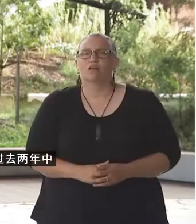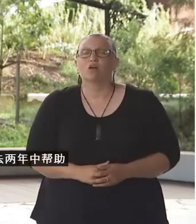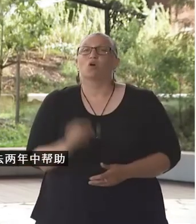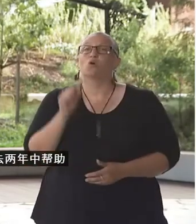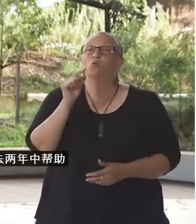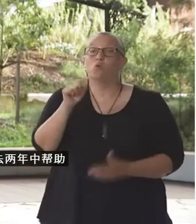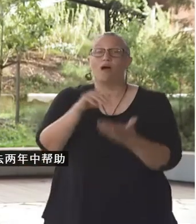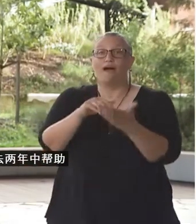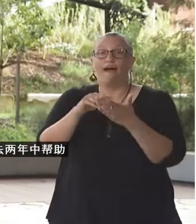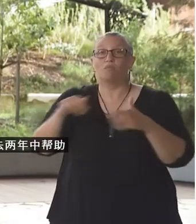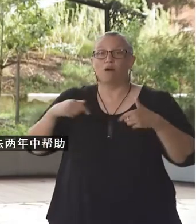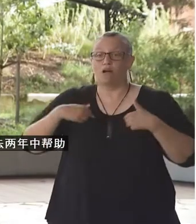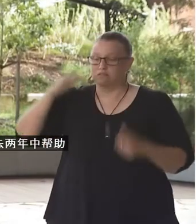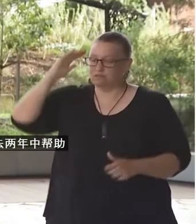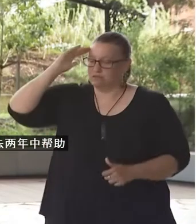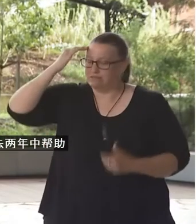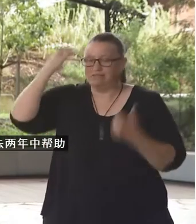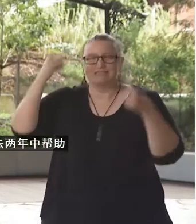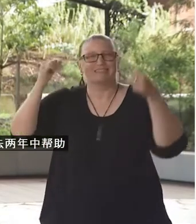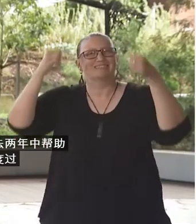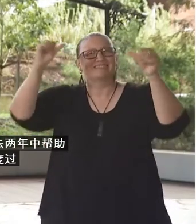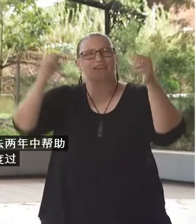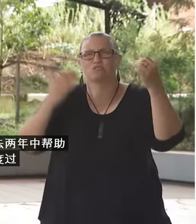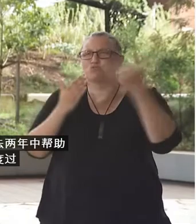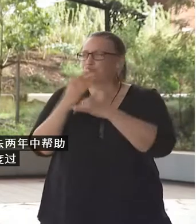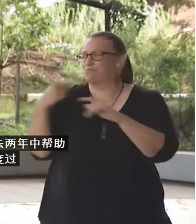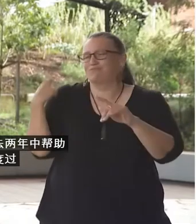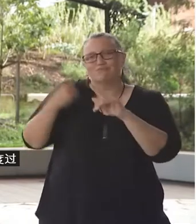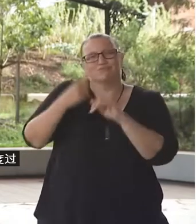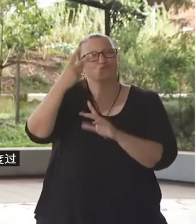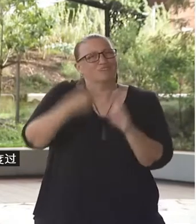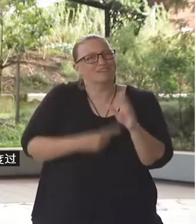last 2 years. And it's incredibly pleasing